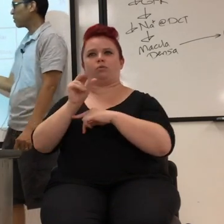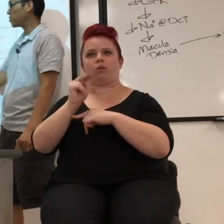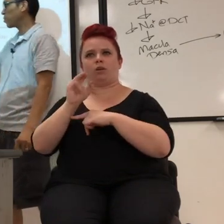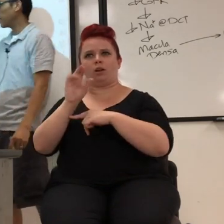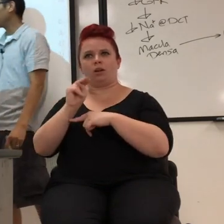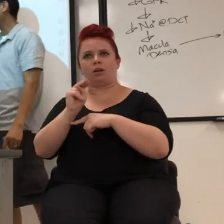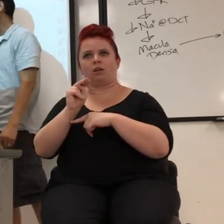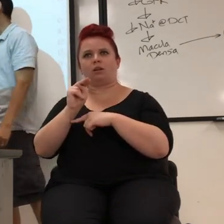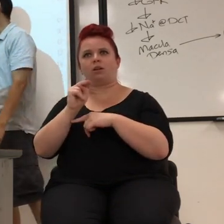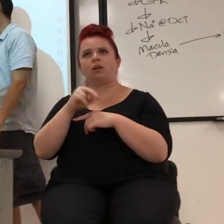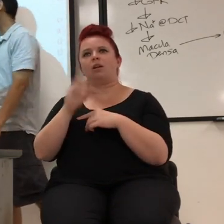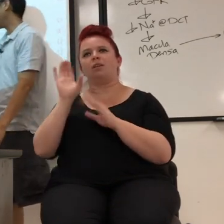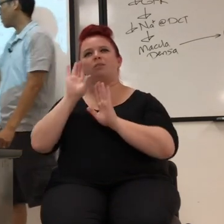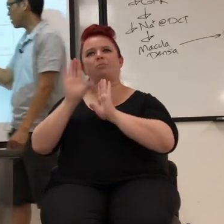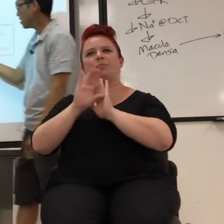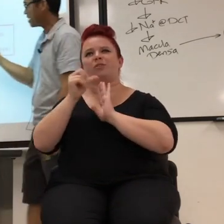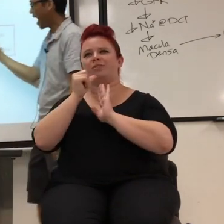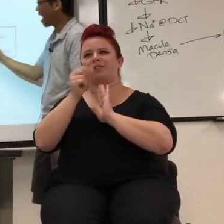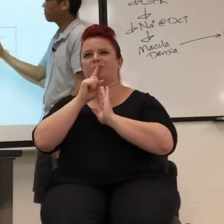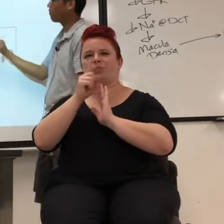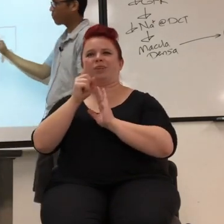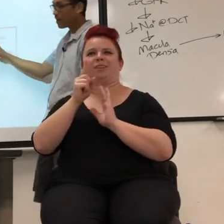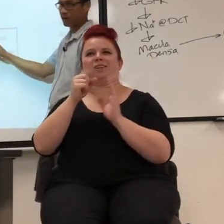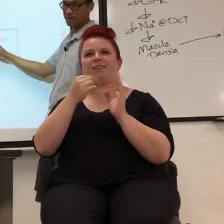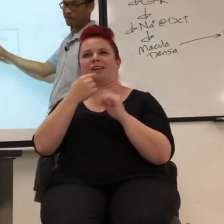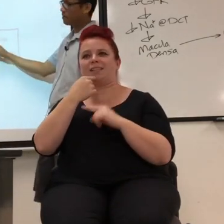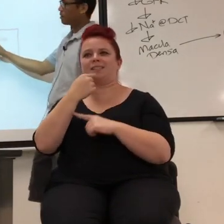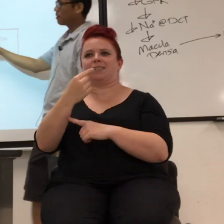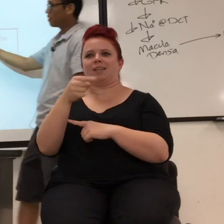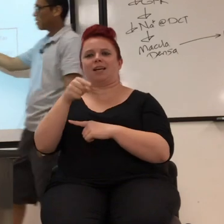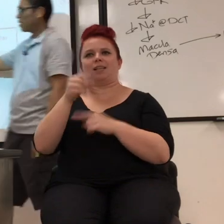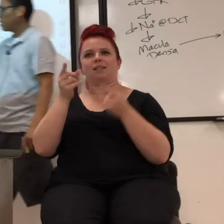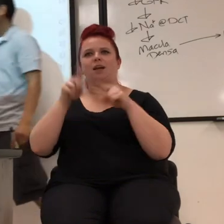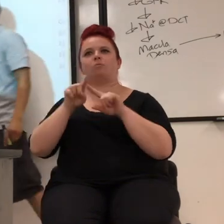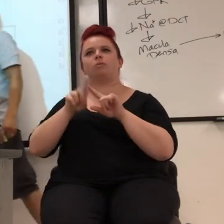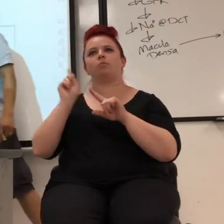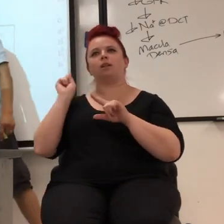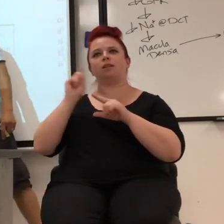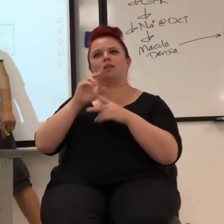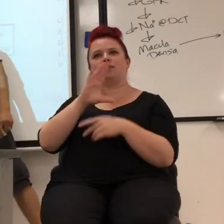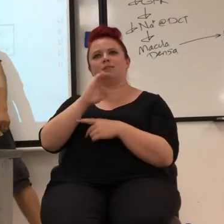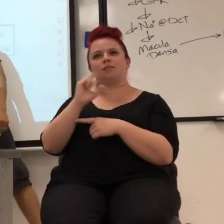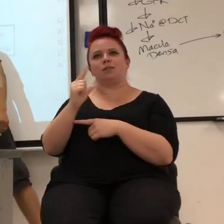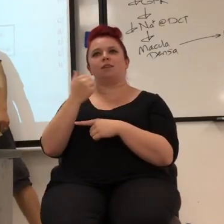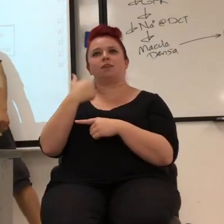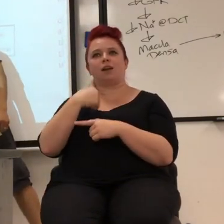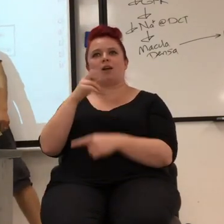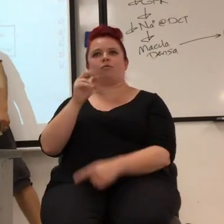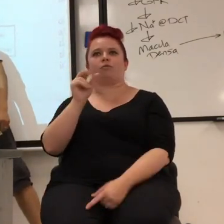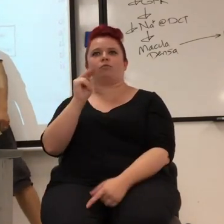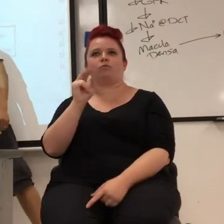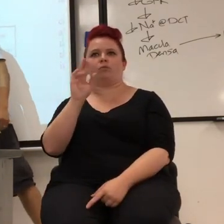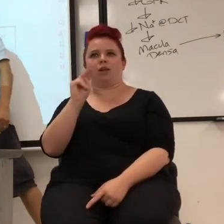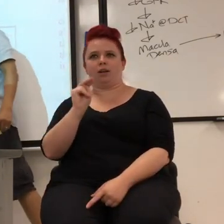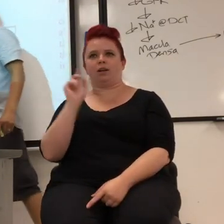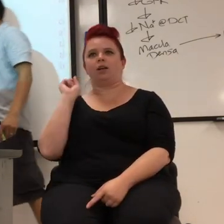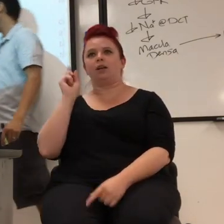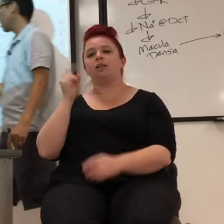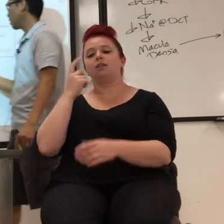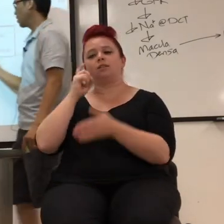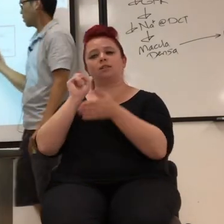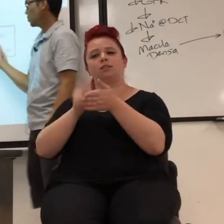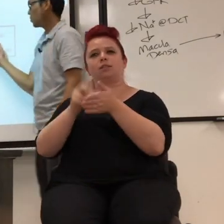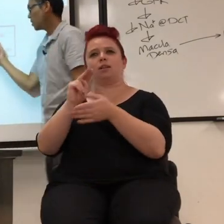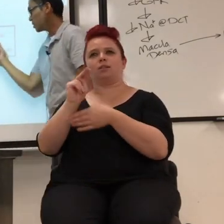The figure doesn't really expressly state that, but these have the renin. These detect the salt change and help